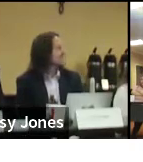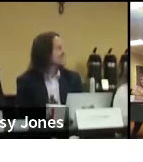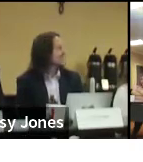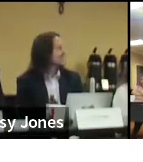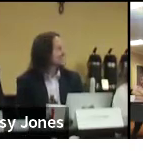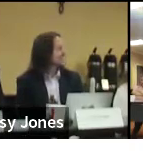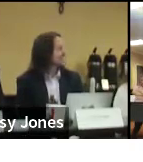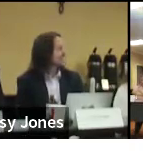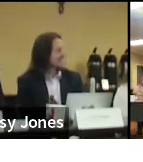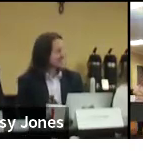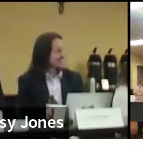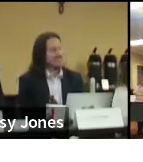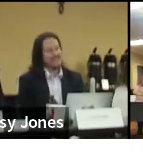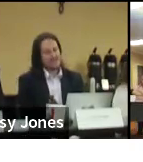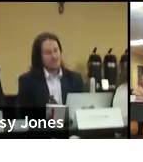it's so good to see Darcy again.